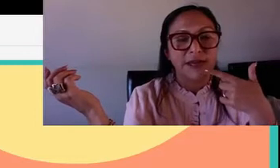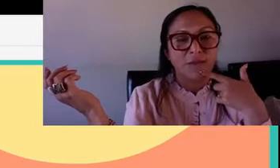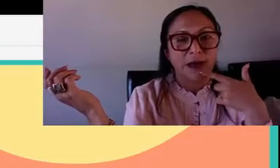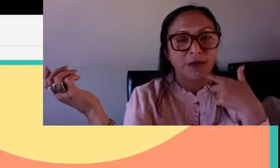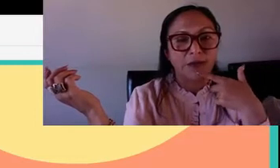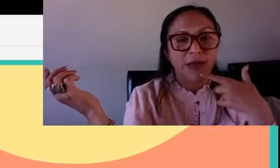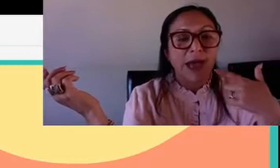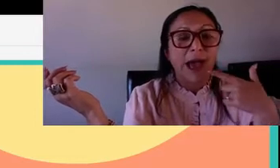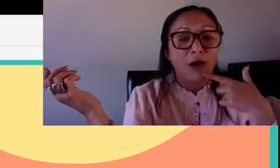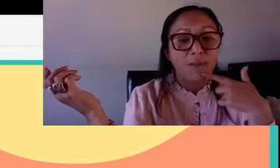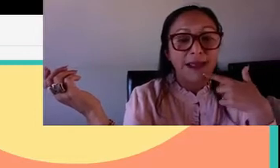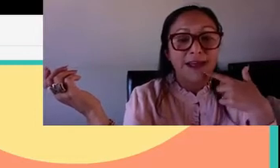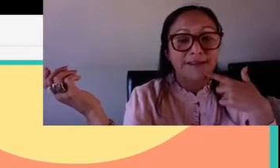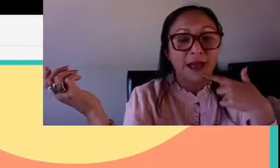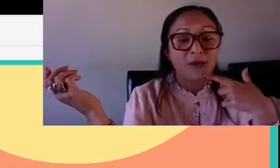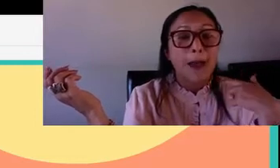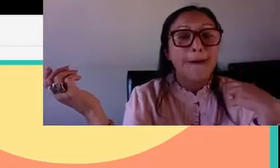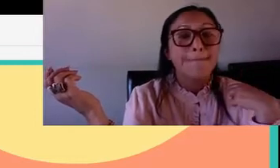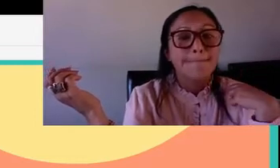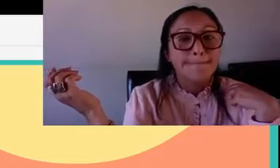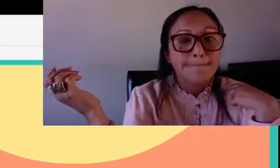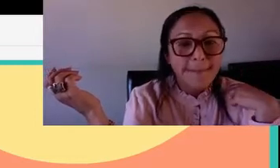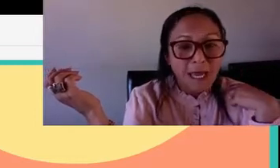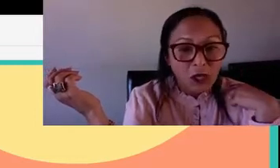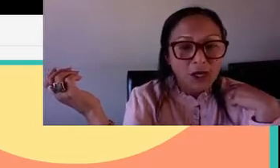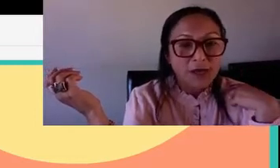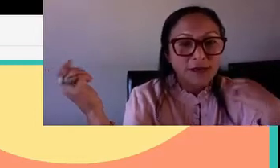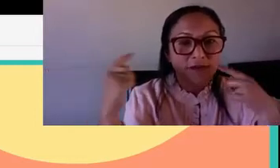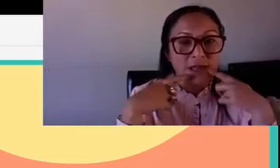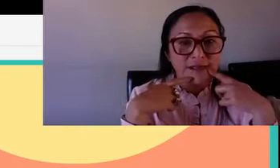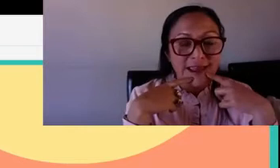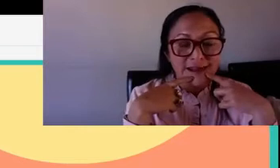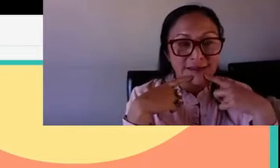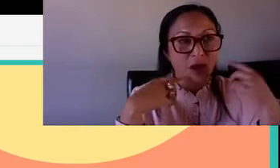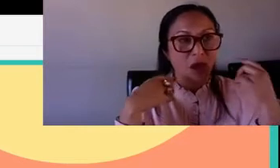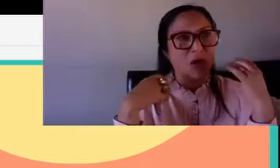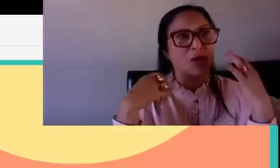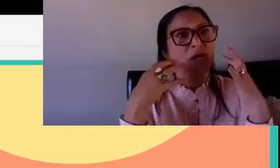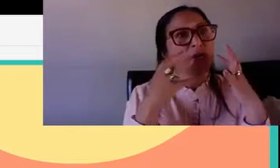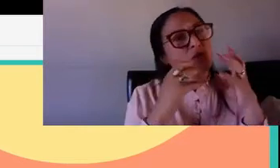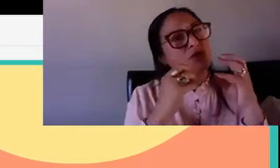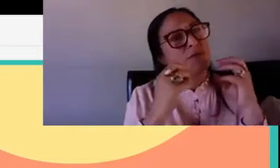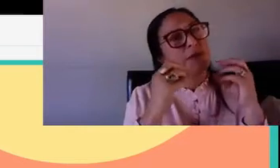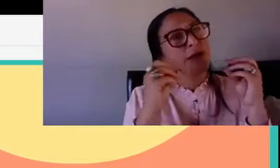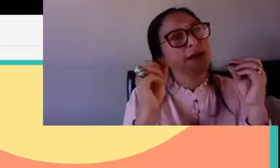see your mouth, how you make that sound, milk, so that they can say, oh, you close your mouth like that.